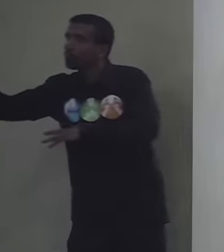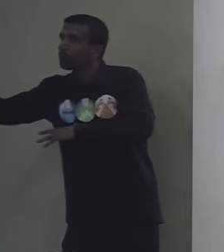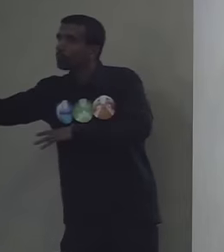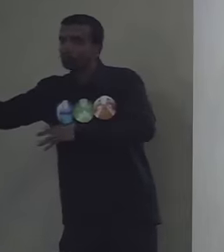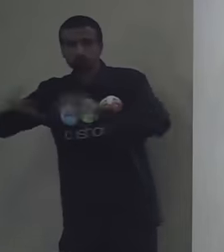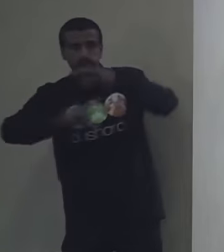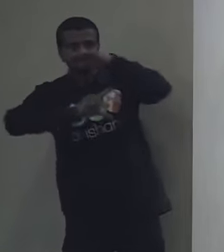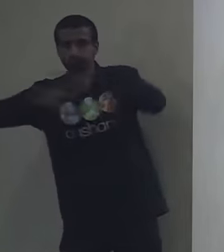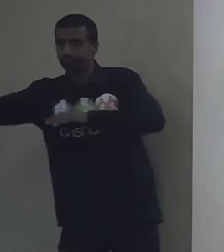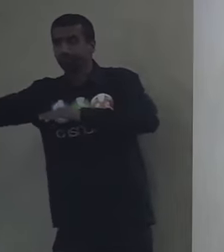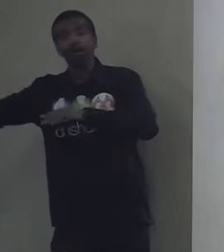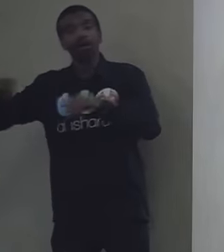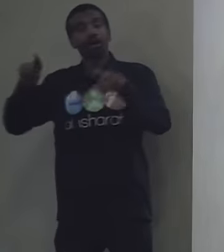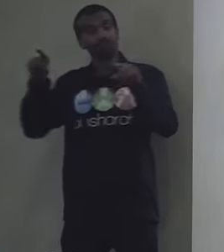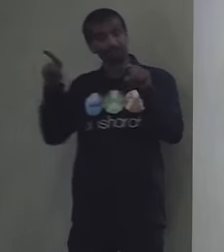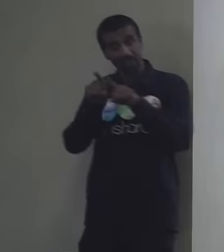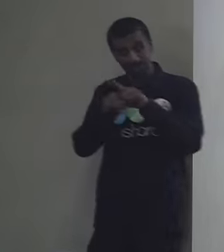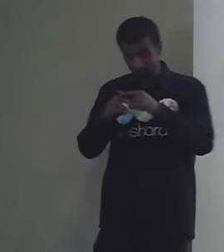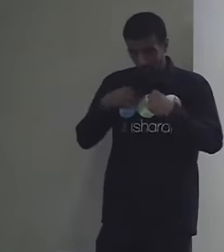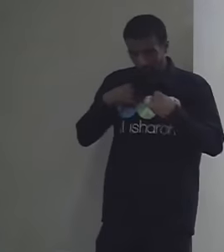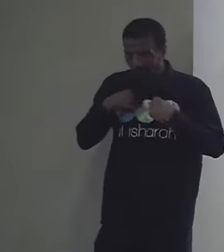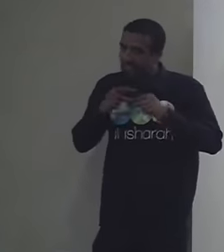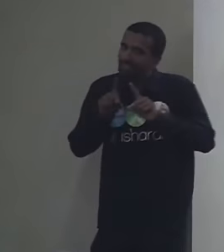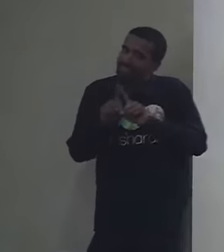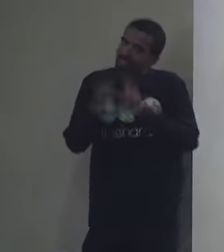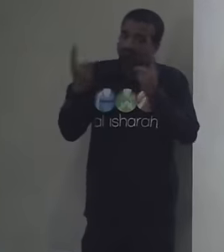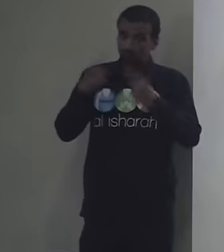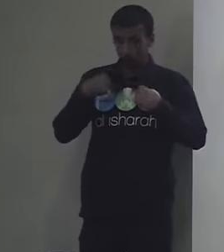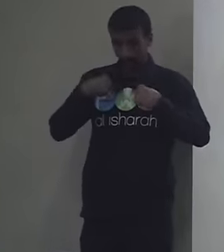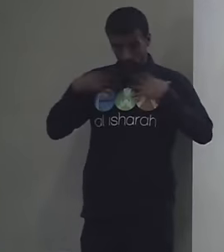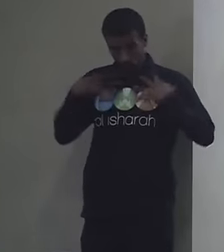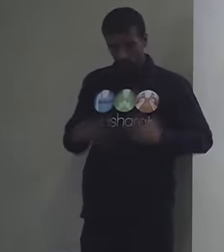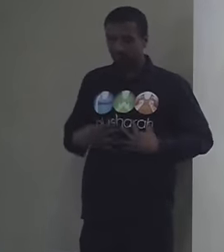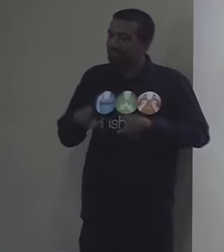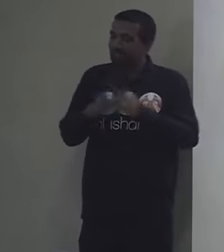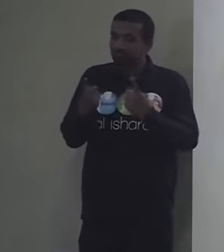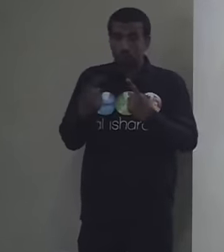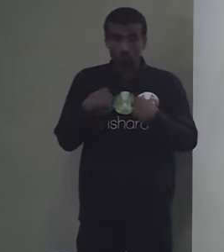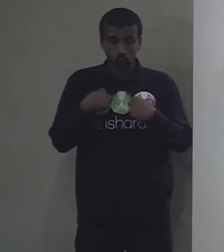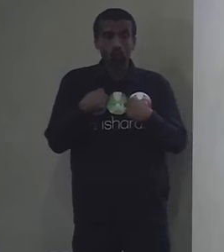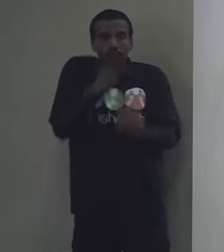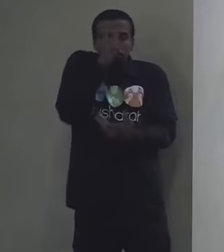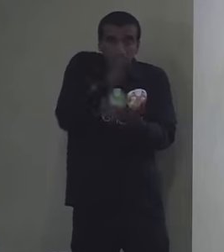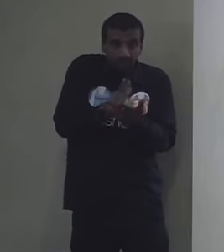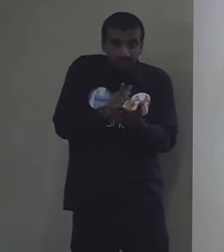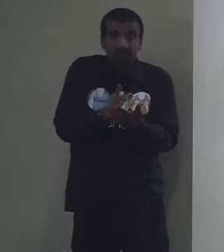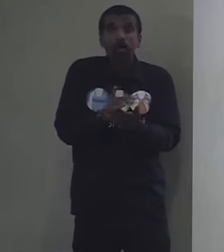Allah gifted the human beings ilm. This book, this